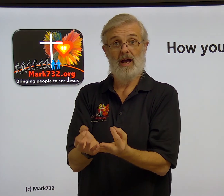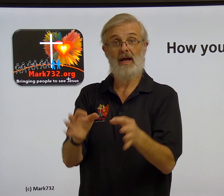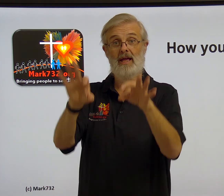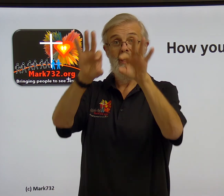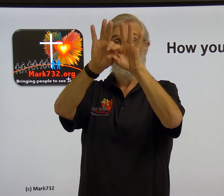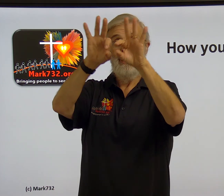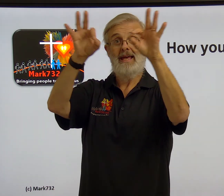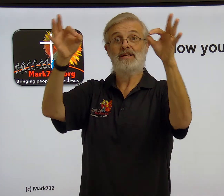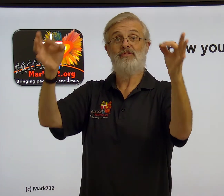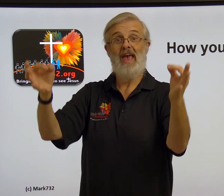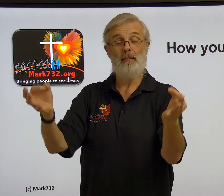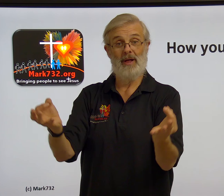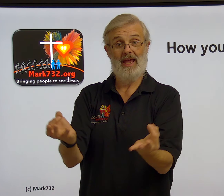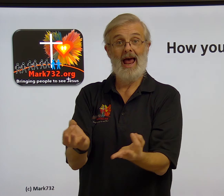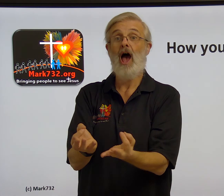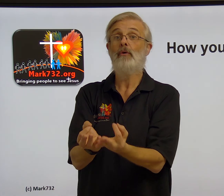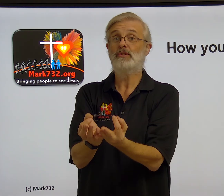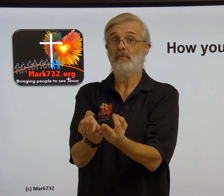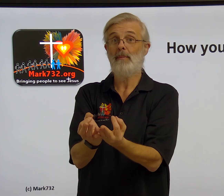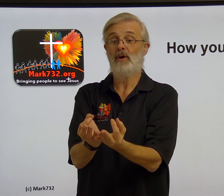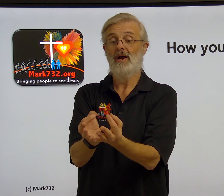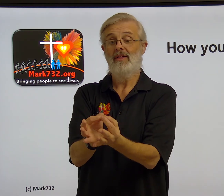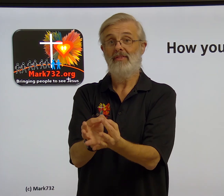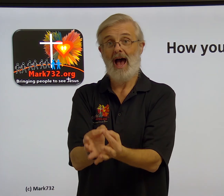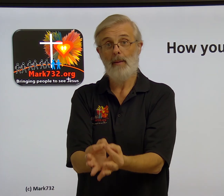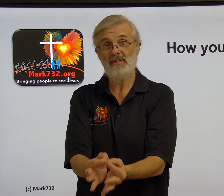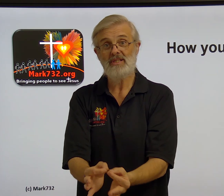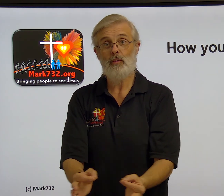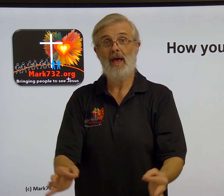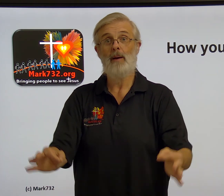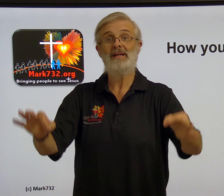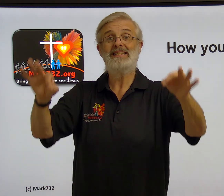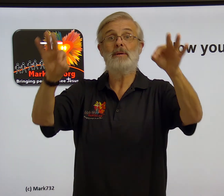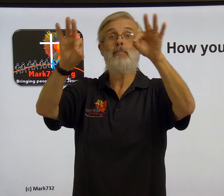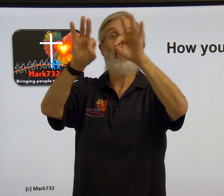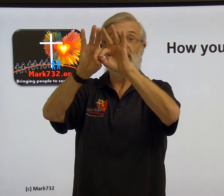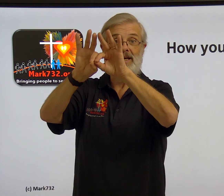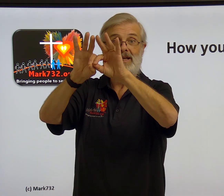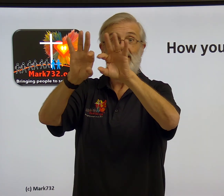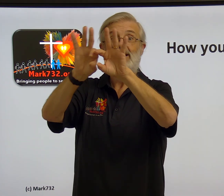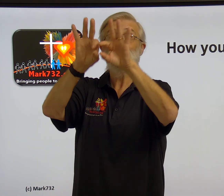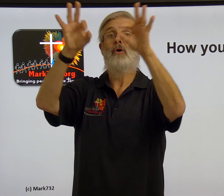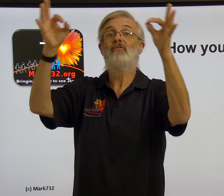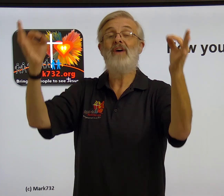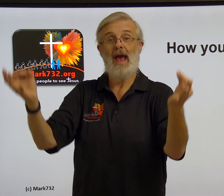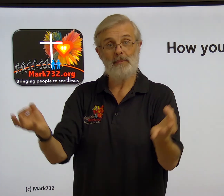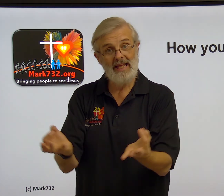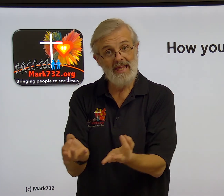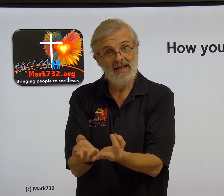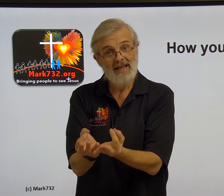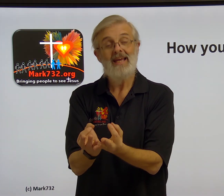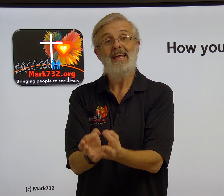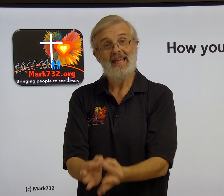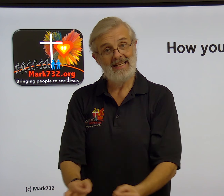is family and I always remember the opposite way up is important so family is